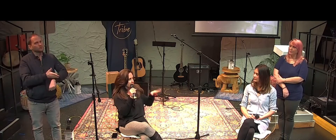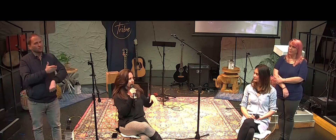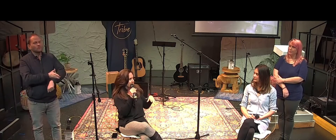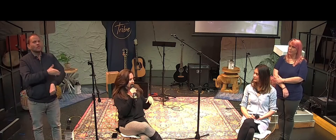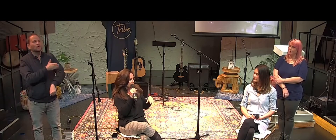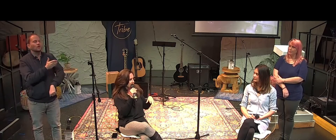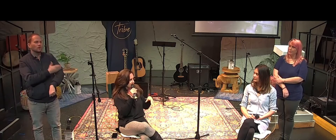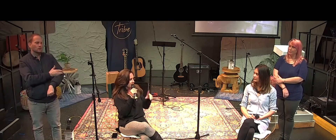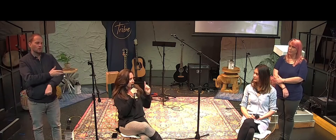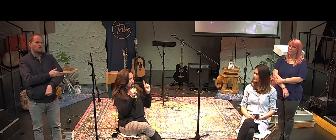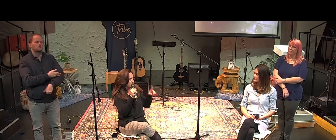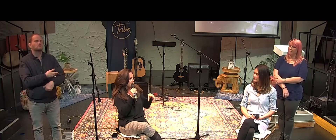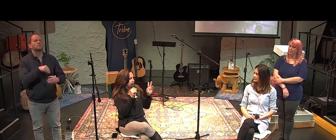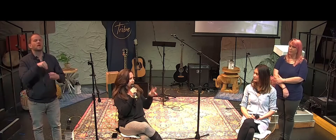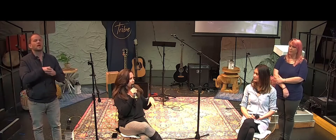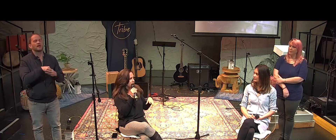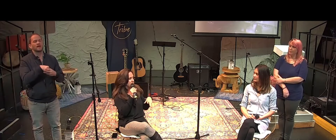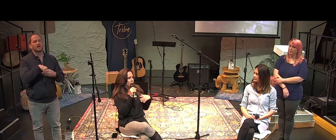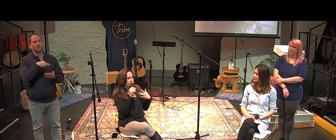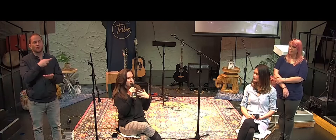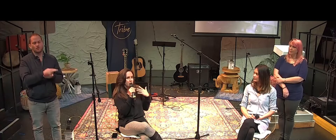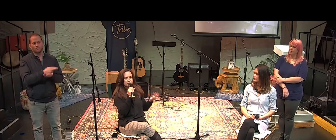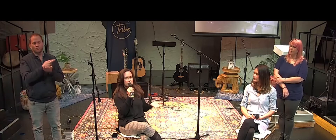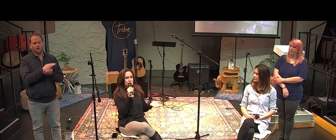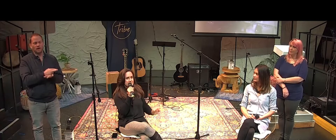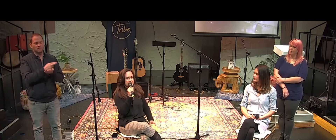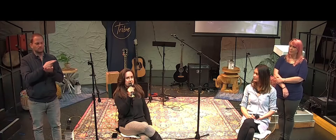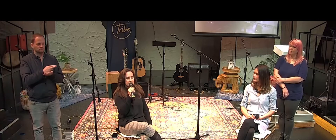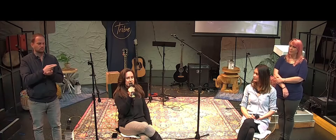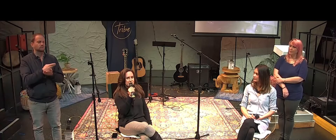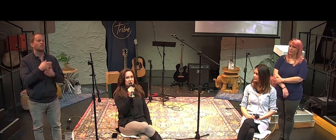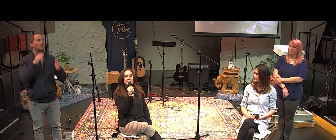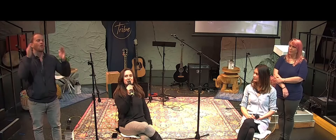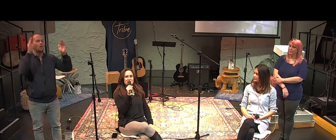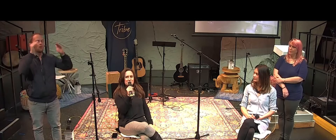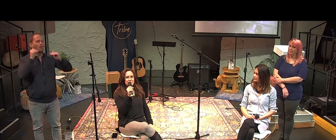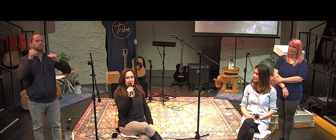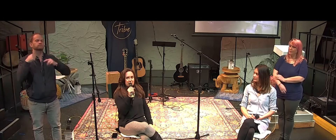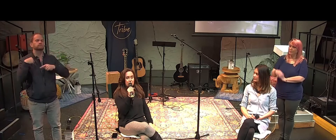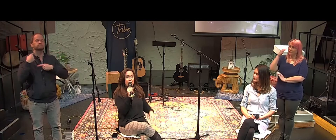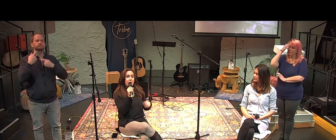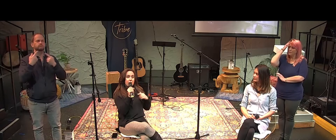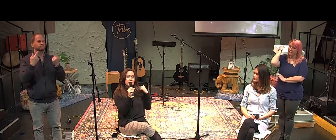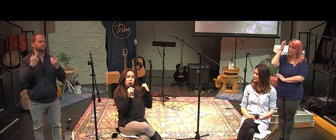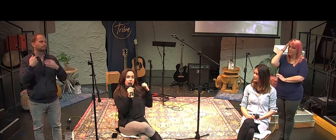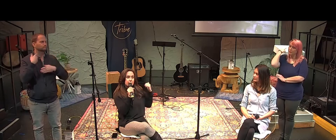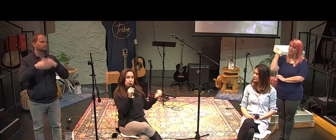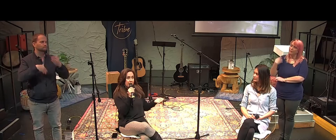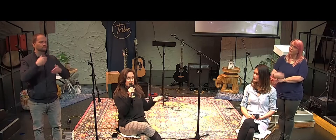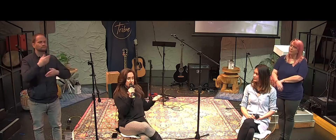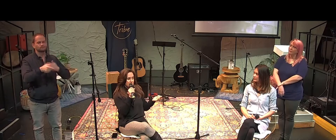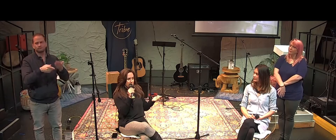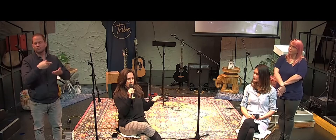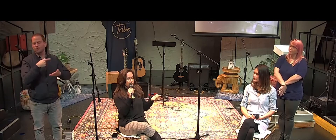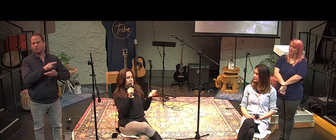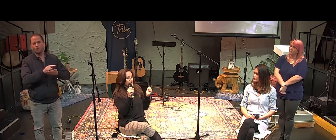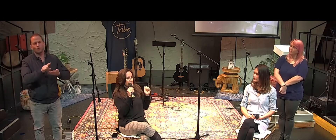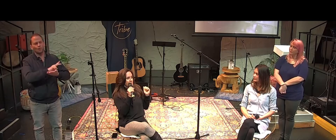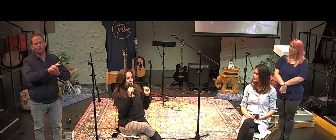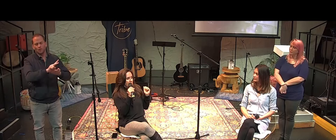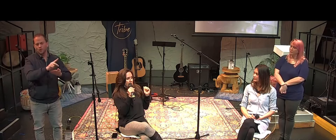in a rehabilitation facility for PT and OT. Hopefully over the course of the next week or two, she'll be coming home. I'll be going back to